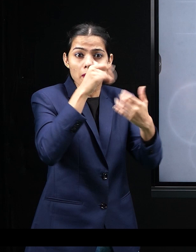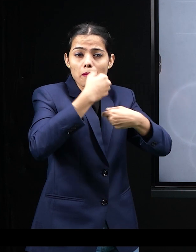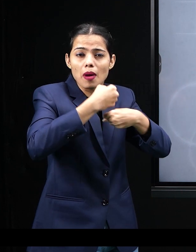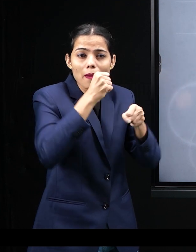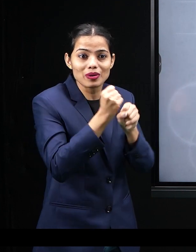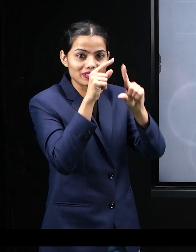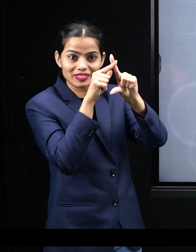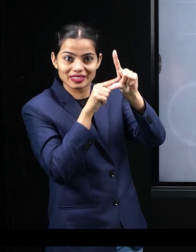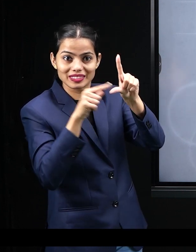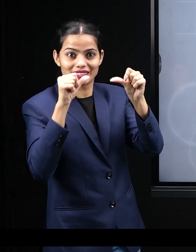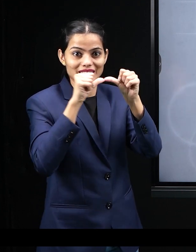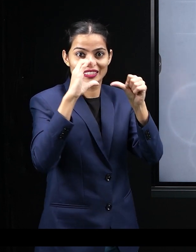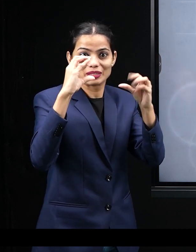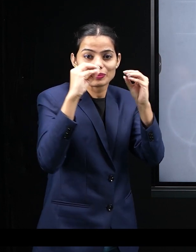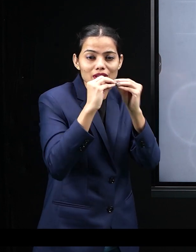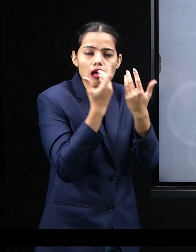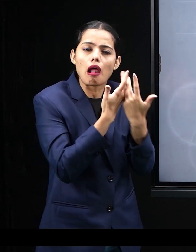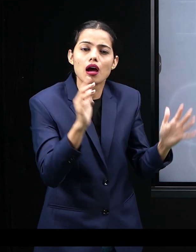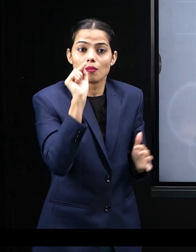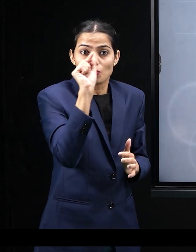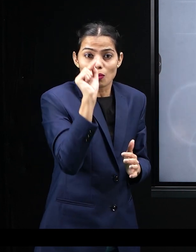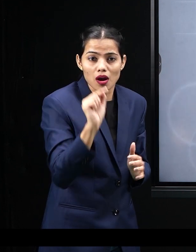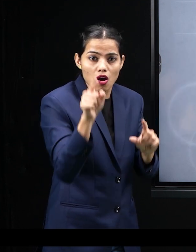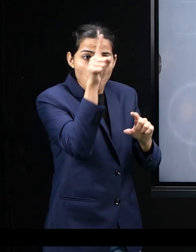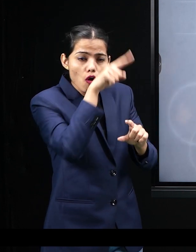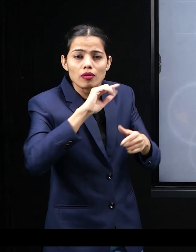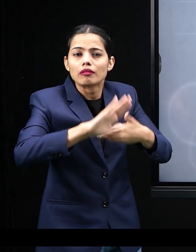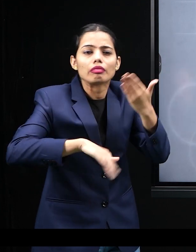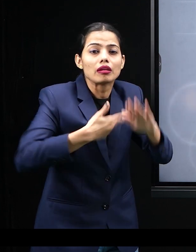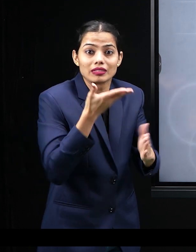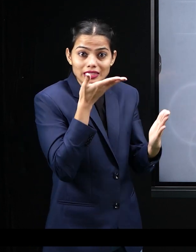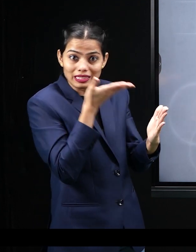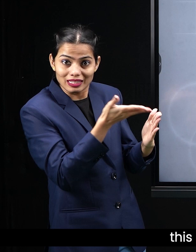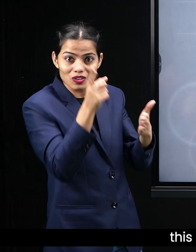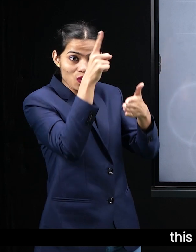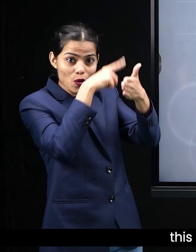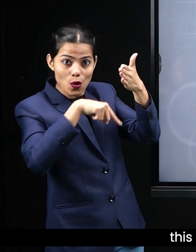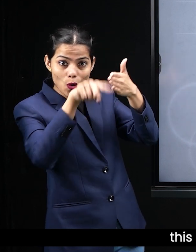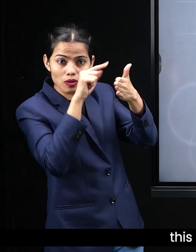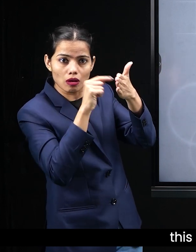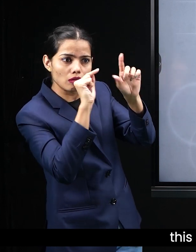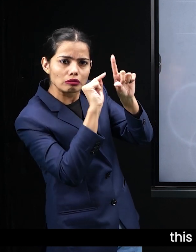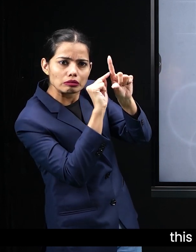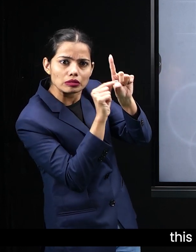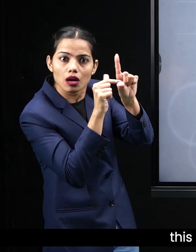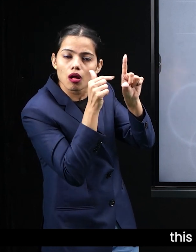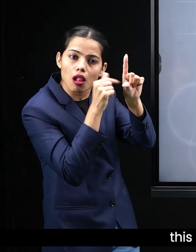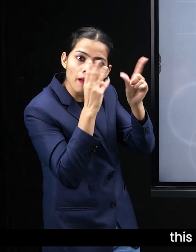making angle ACB at any point of the circle, then this is the angle subtended by the